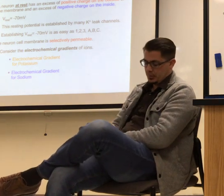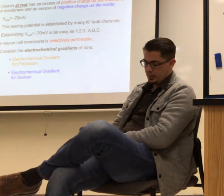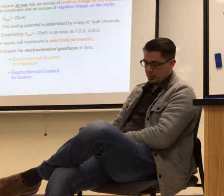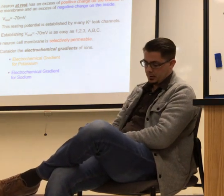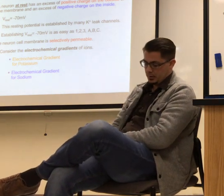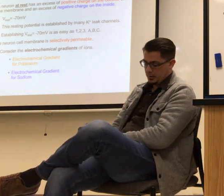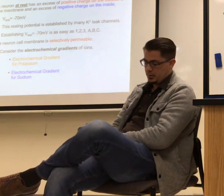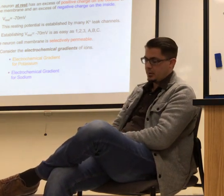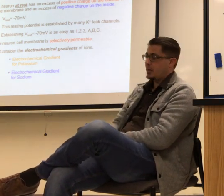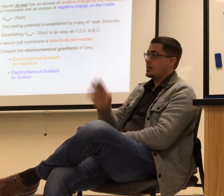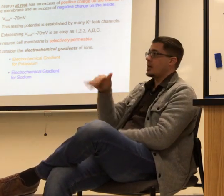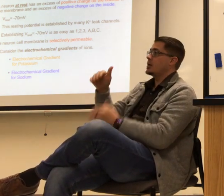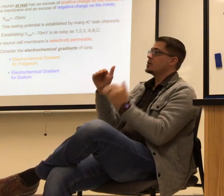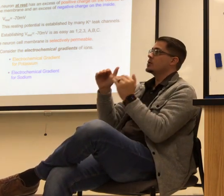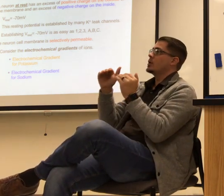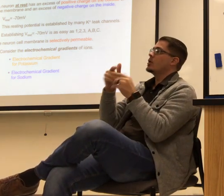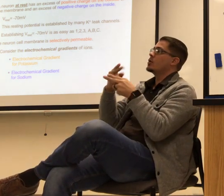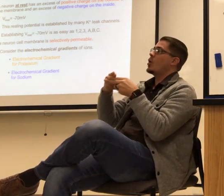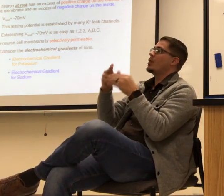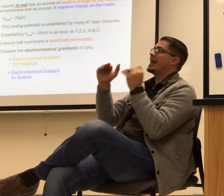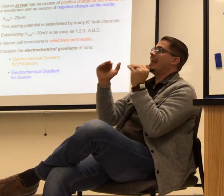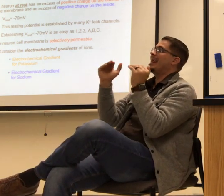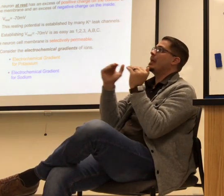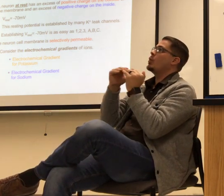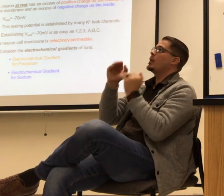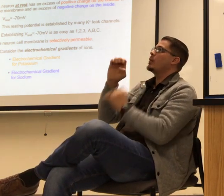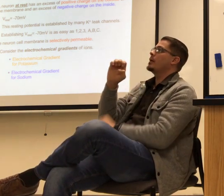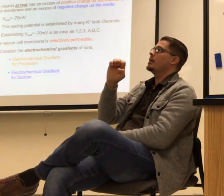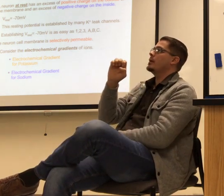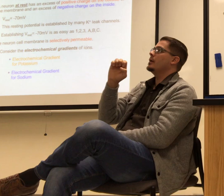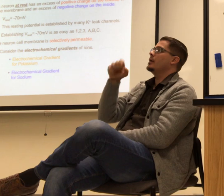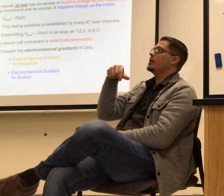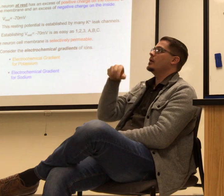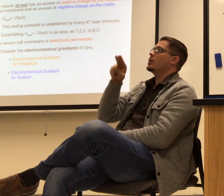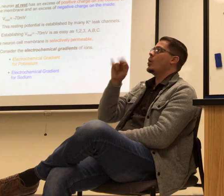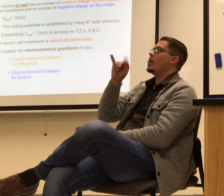This is called the equilibrium potential.